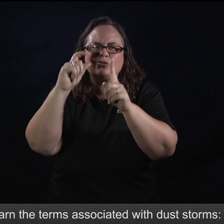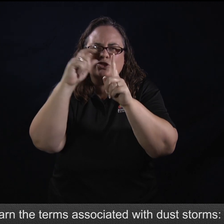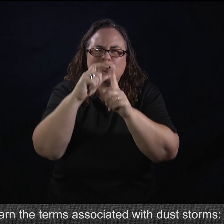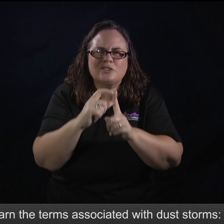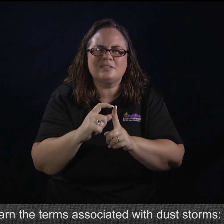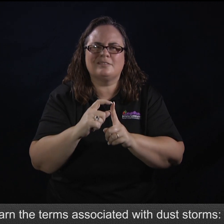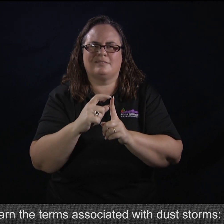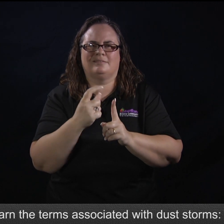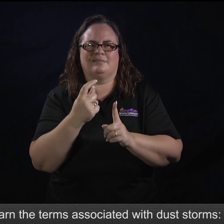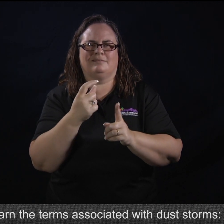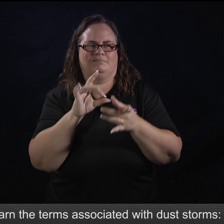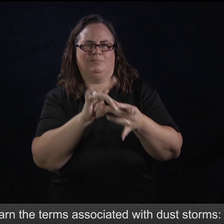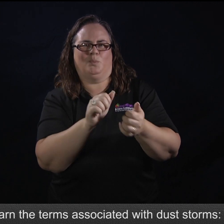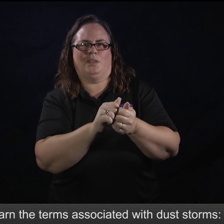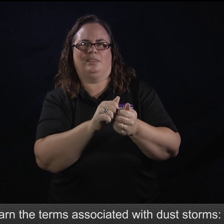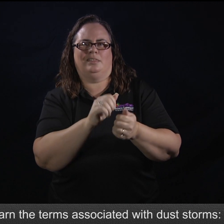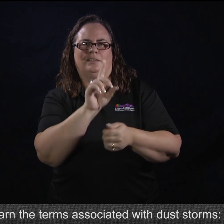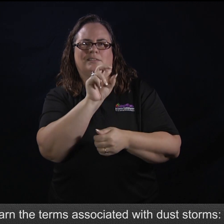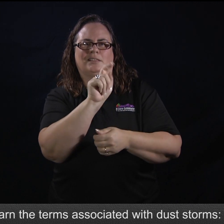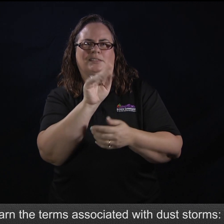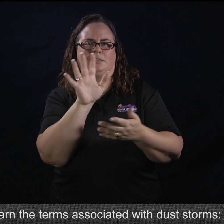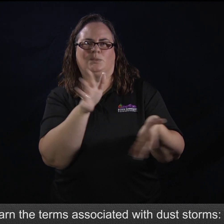Learn the terms associated with dust storms.